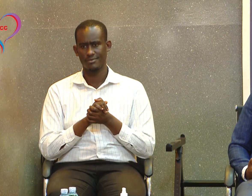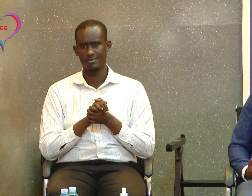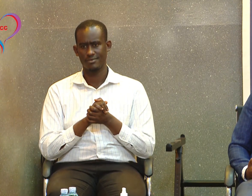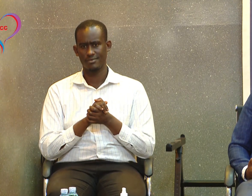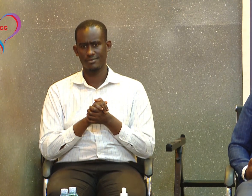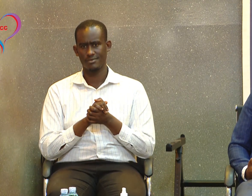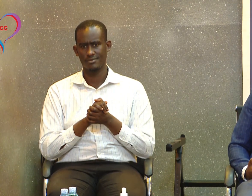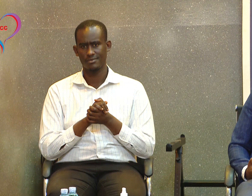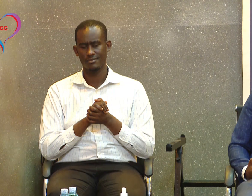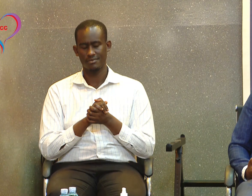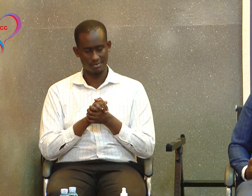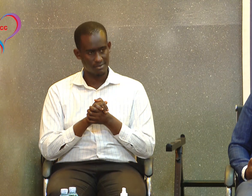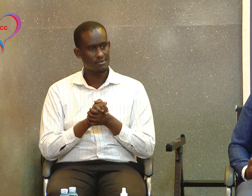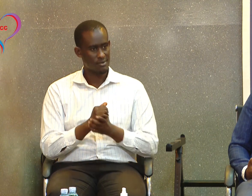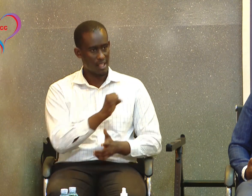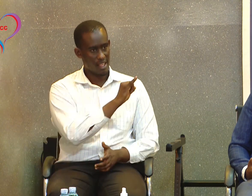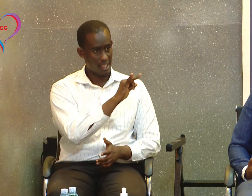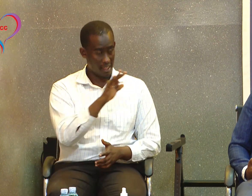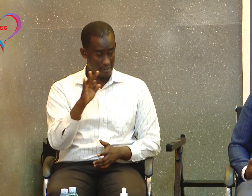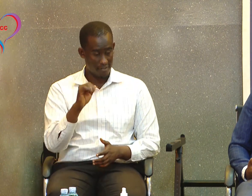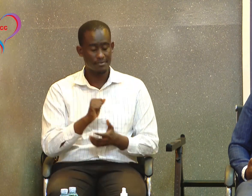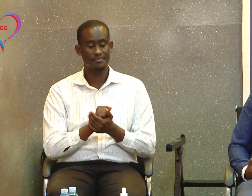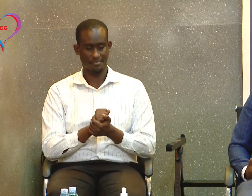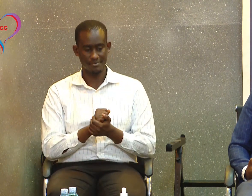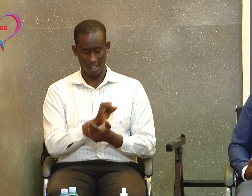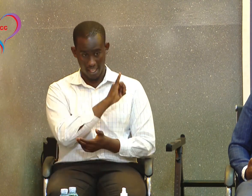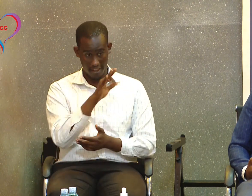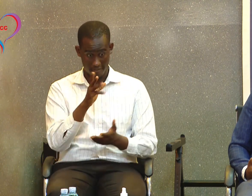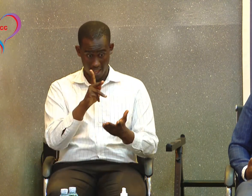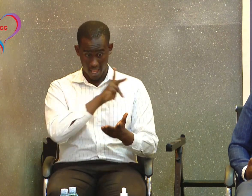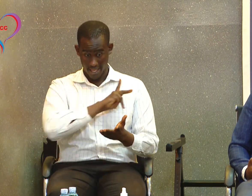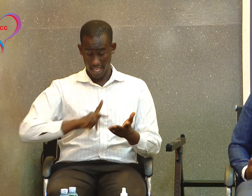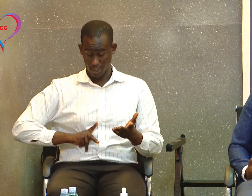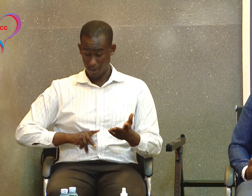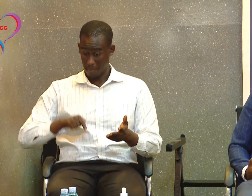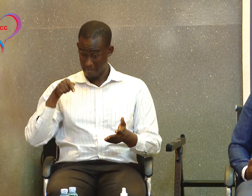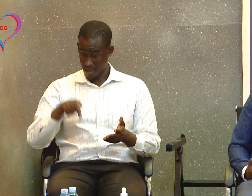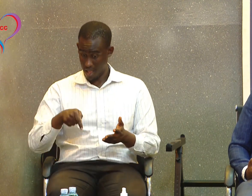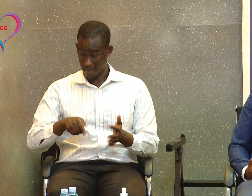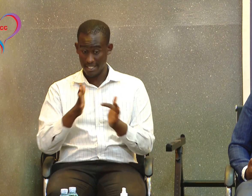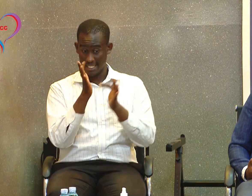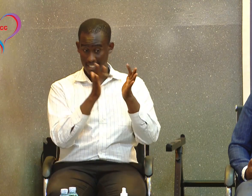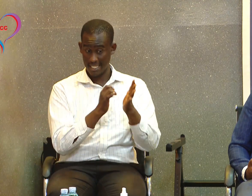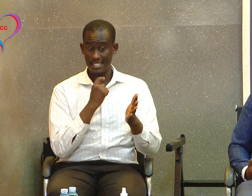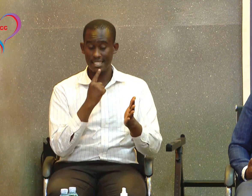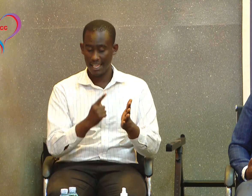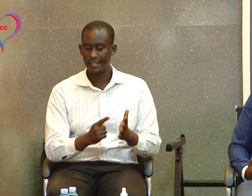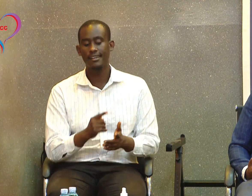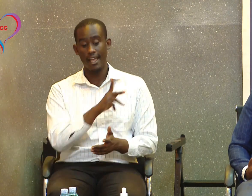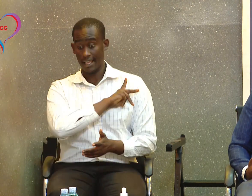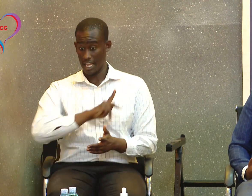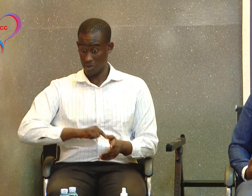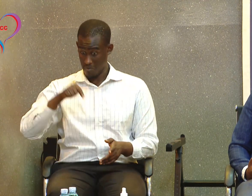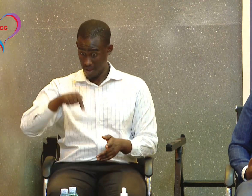si bwa mu nsi muno. And if it was from here, my men would come and destroy you. Era ng'amugamba nti nno singa obwakabaka